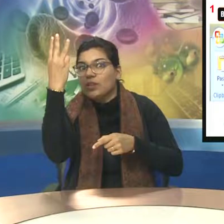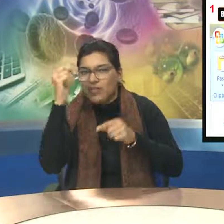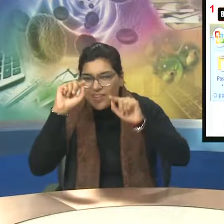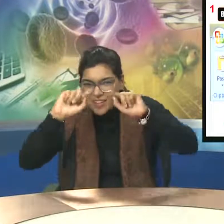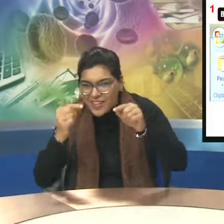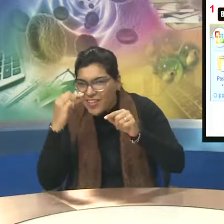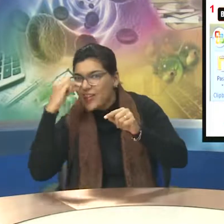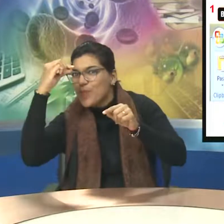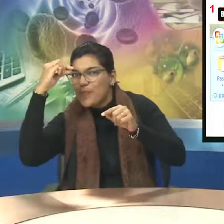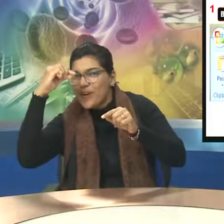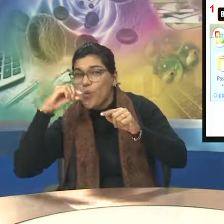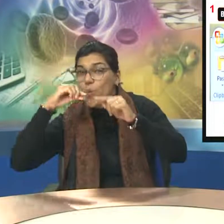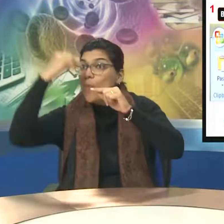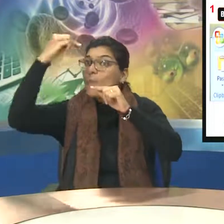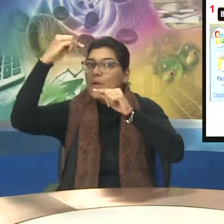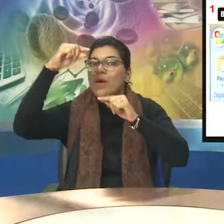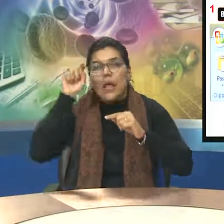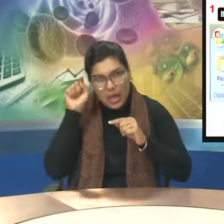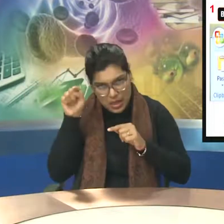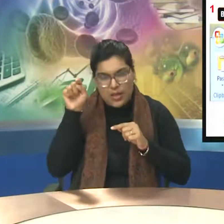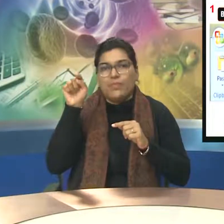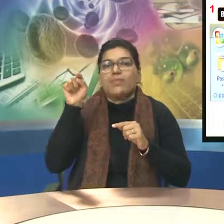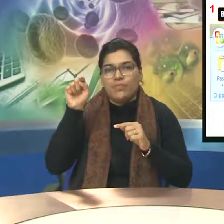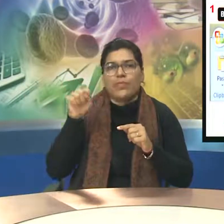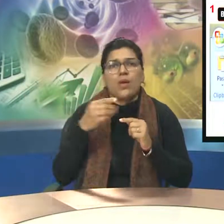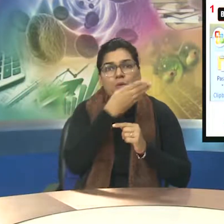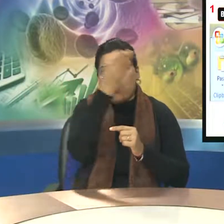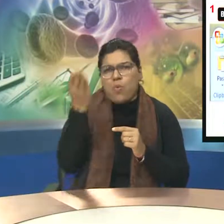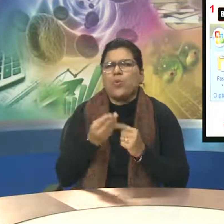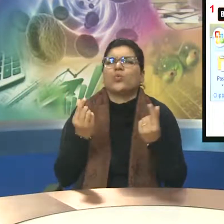is subscript.